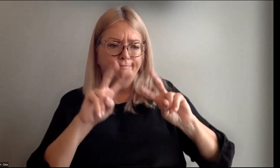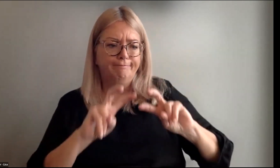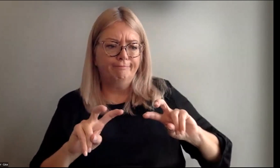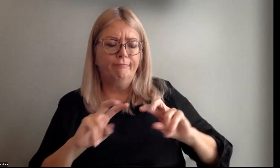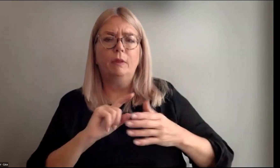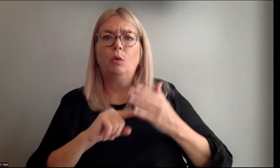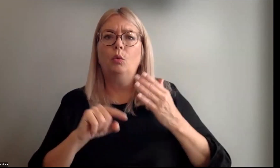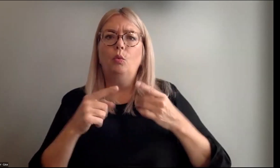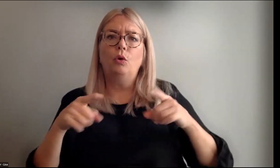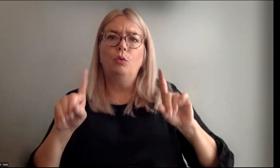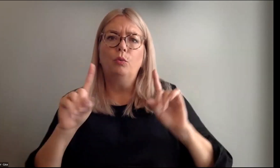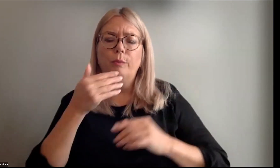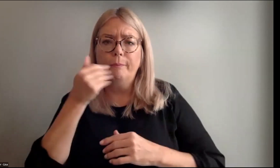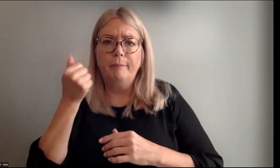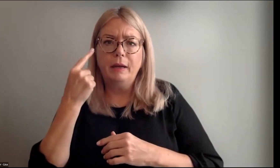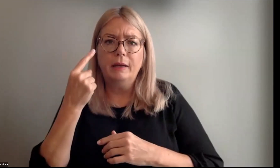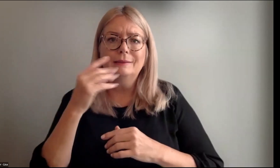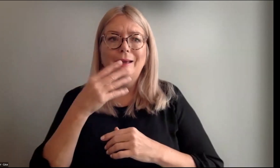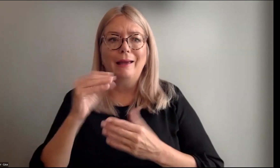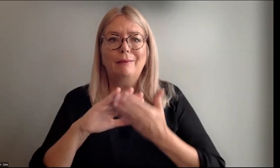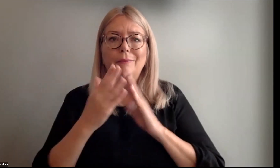work best and be equitable for,